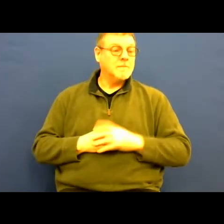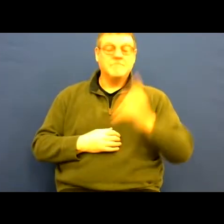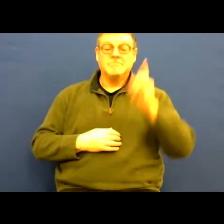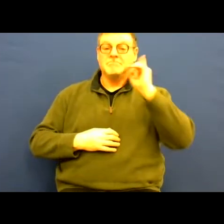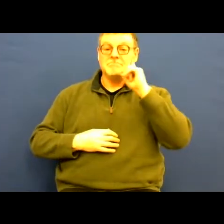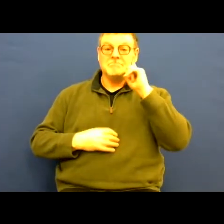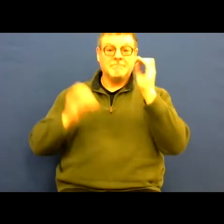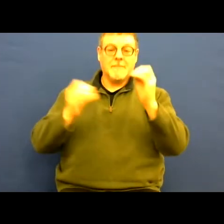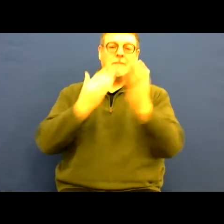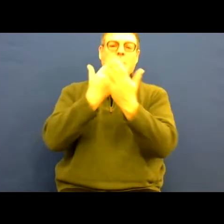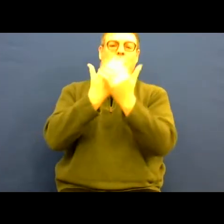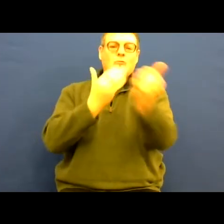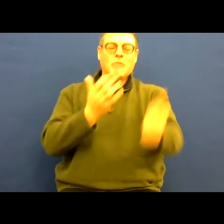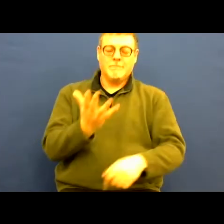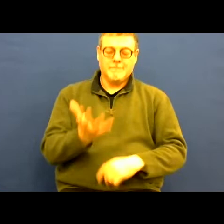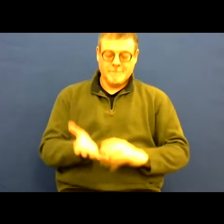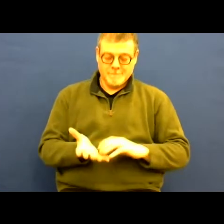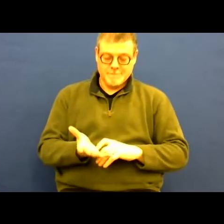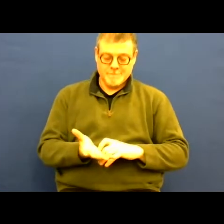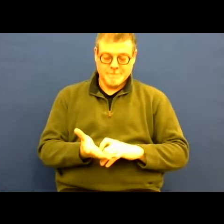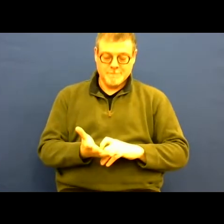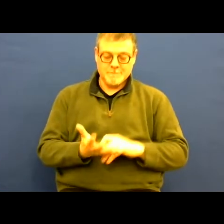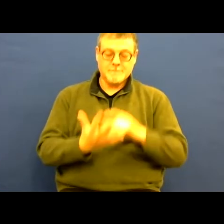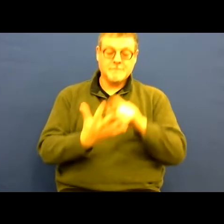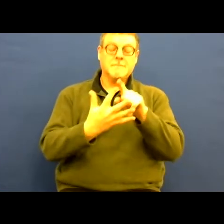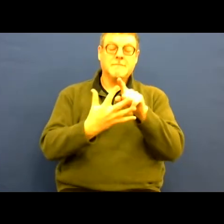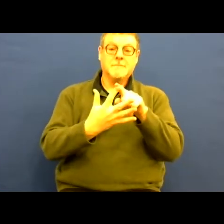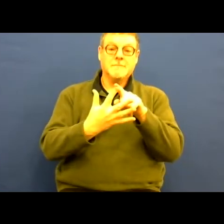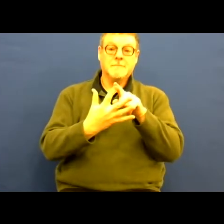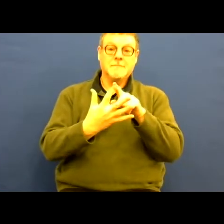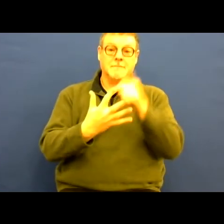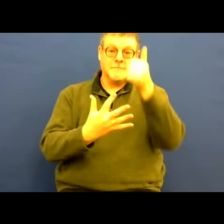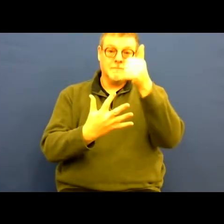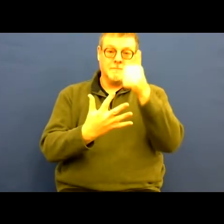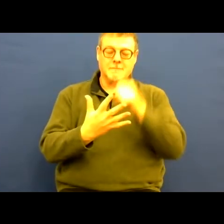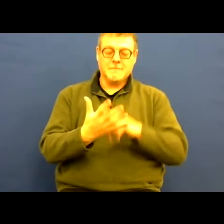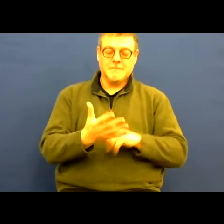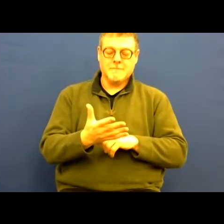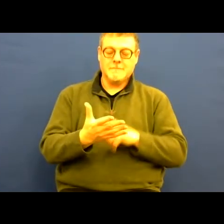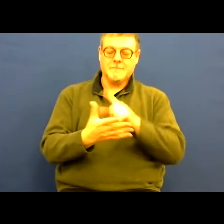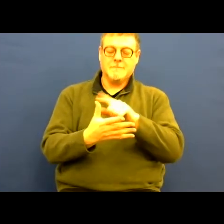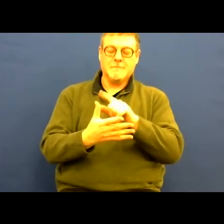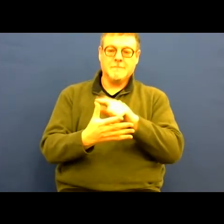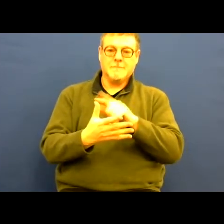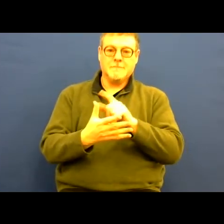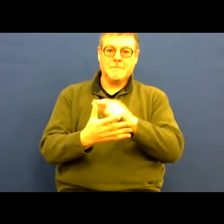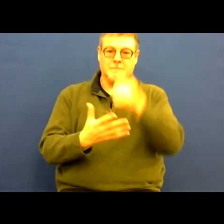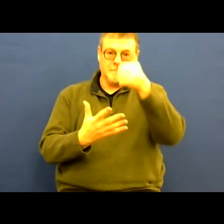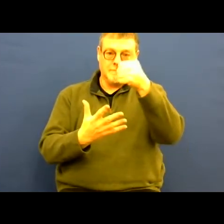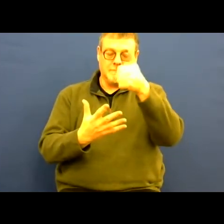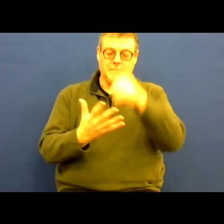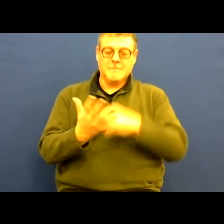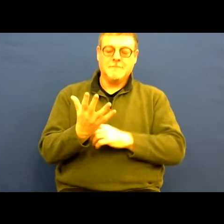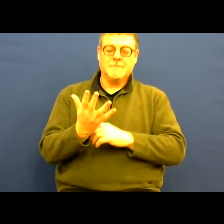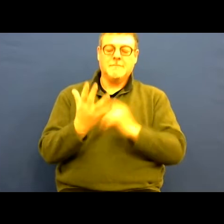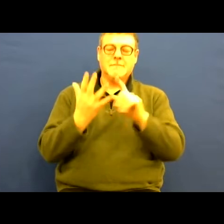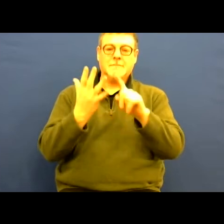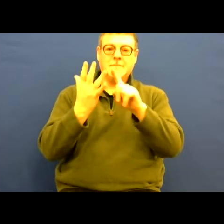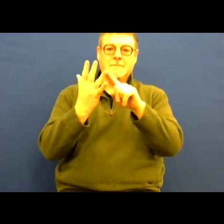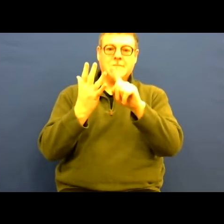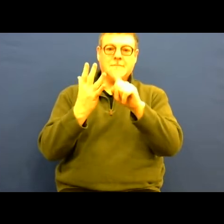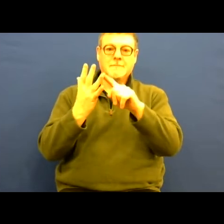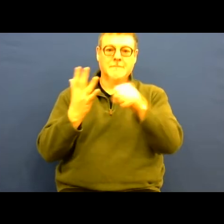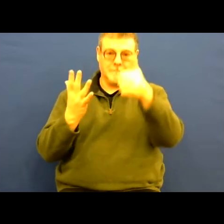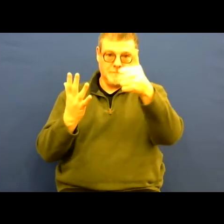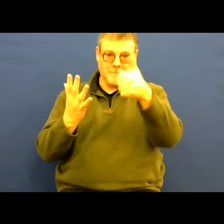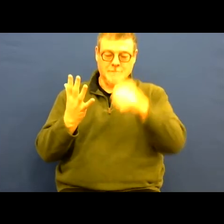Hearing none, please call the roll. Councilmember Safranik, Aye. Councilmember Bolsner, Aye. Councilmember